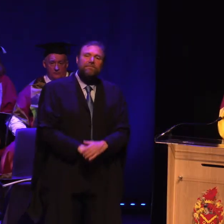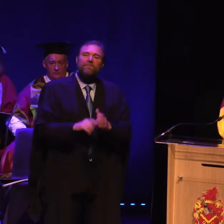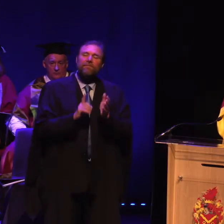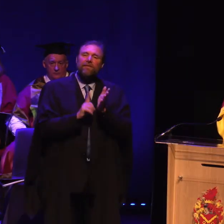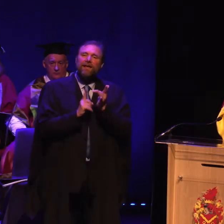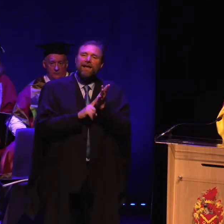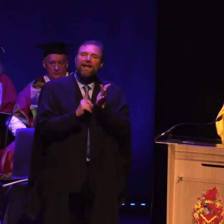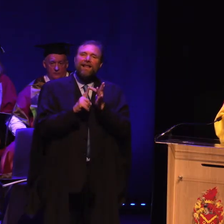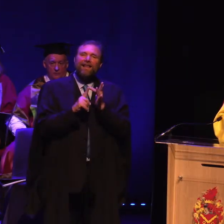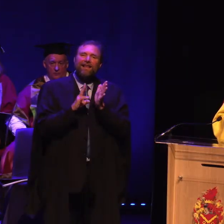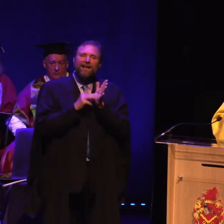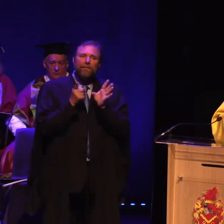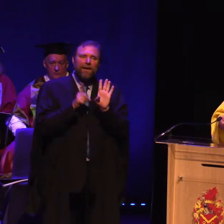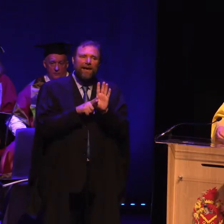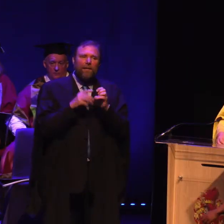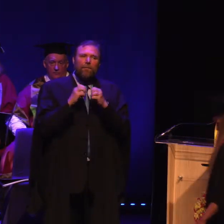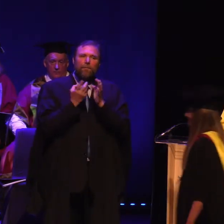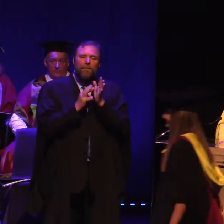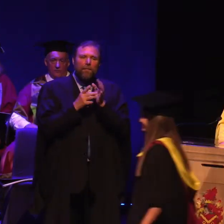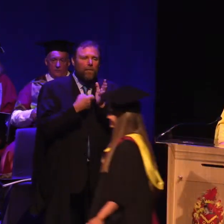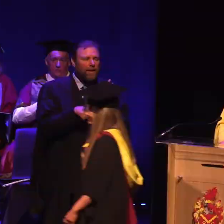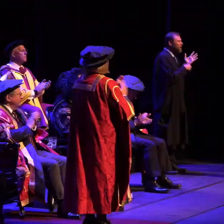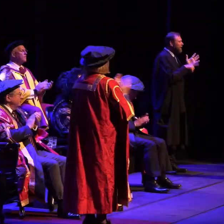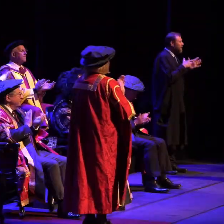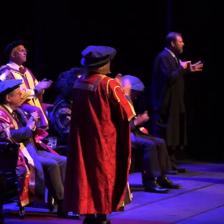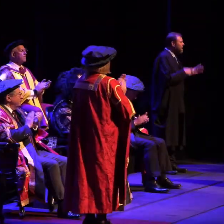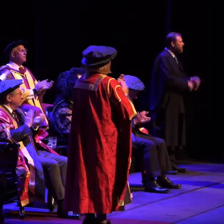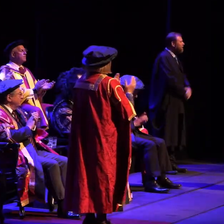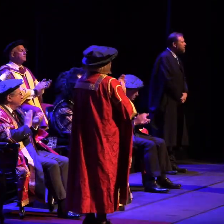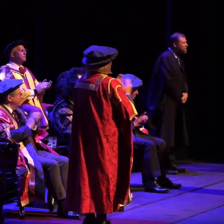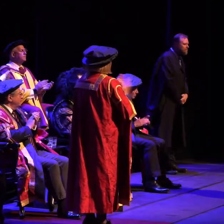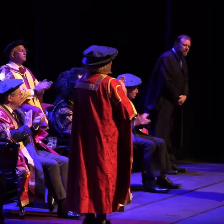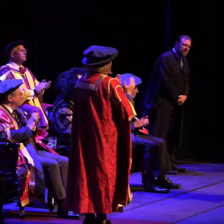Lily May Bambury Pugh.